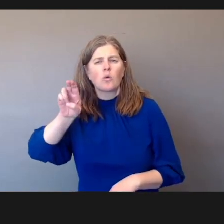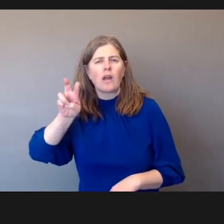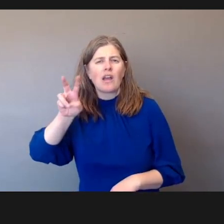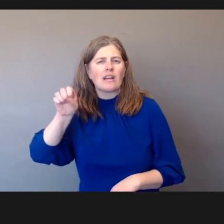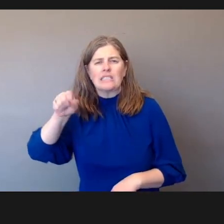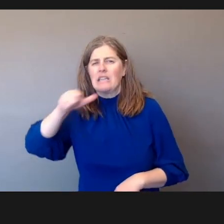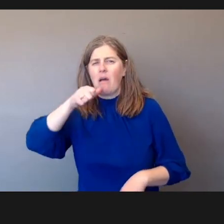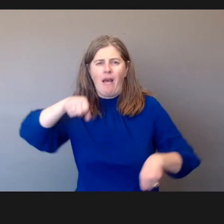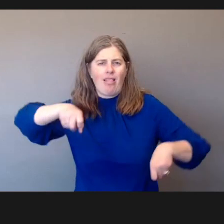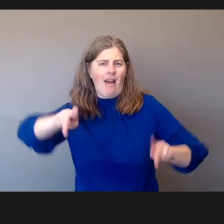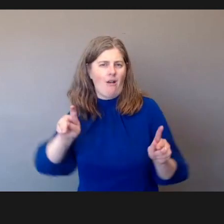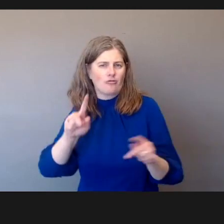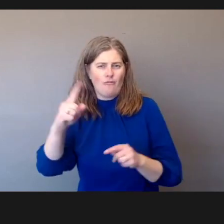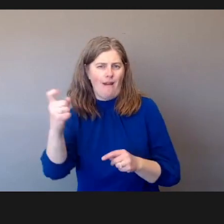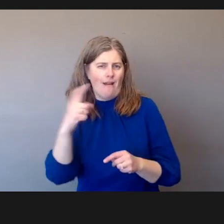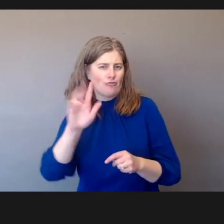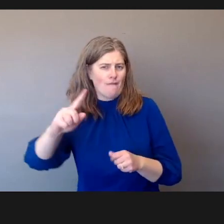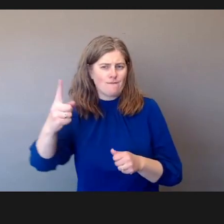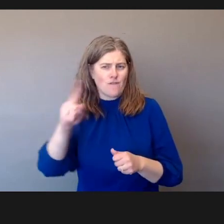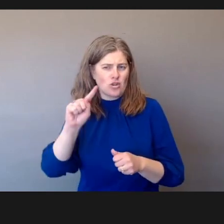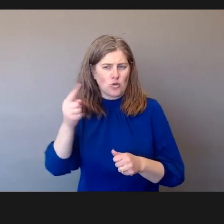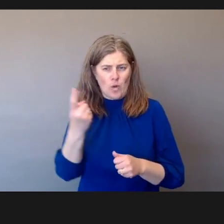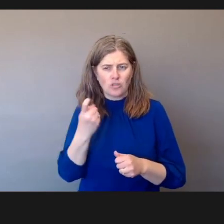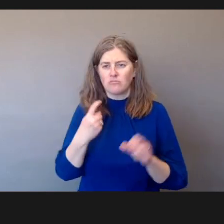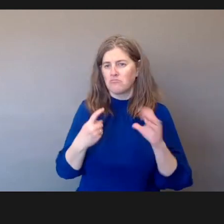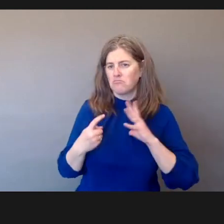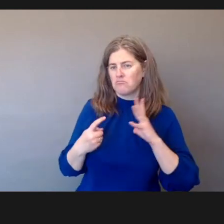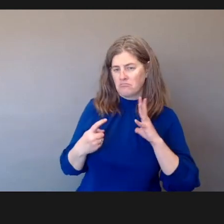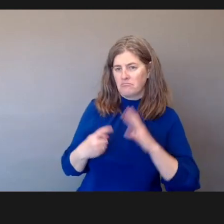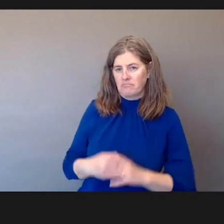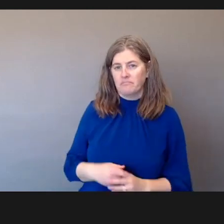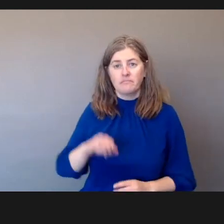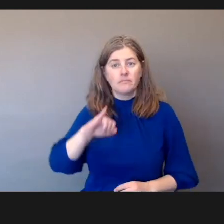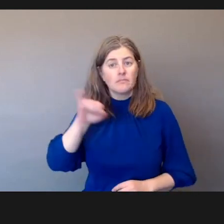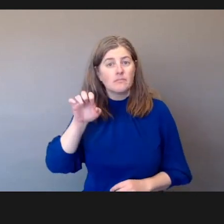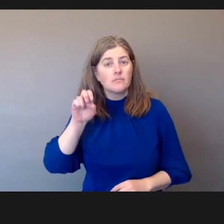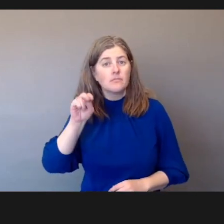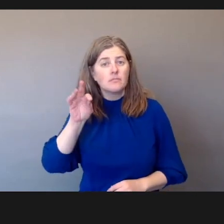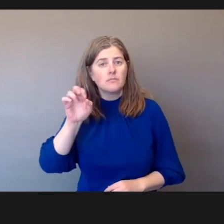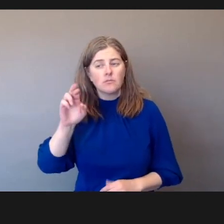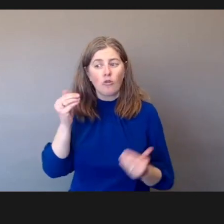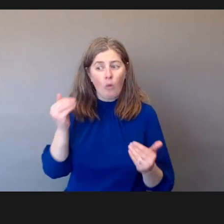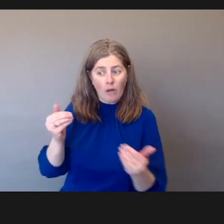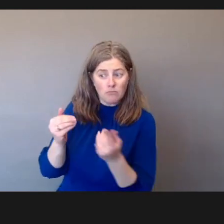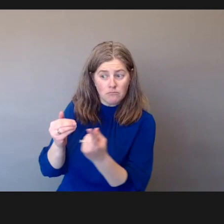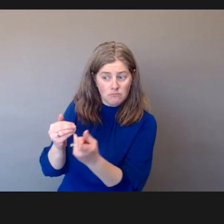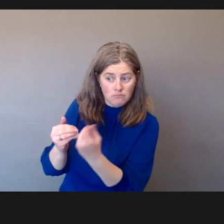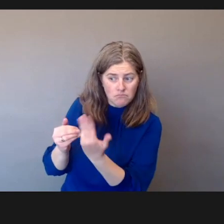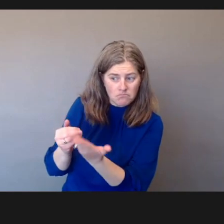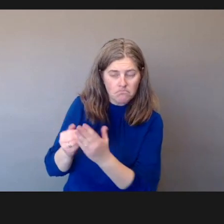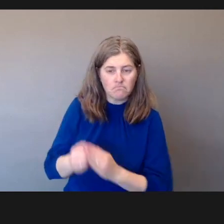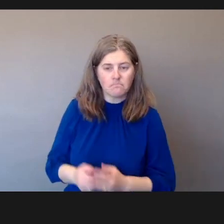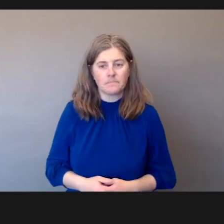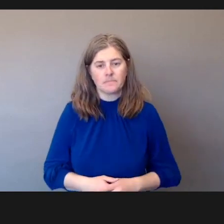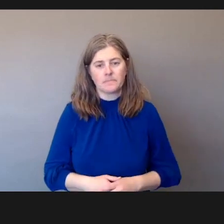been allowed to ask her first question. Yeah. Jennifer, you should be able to unmute yourself.